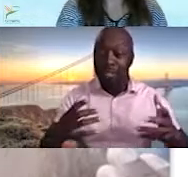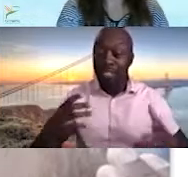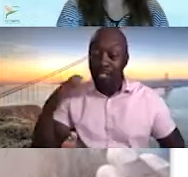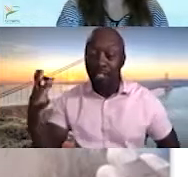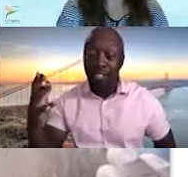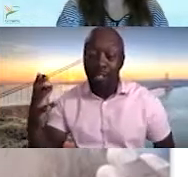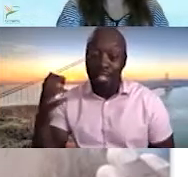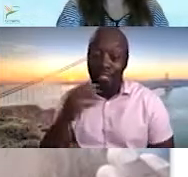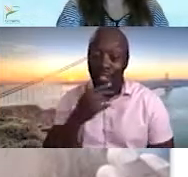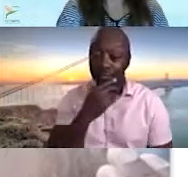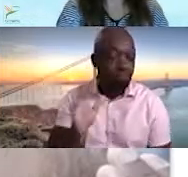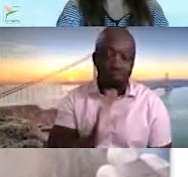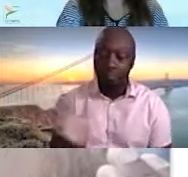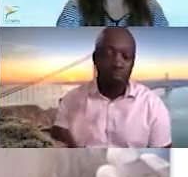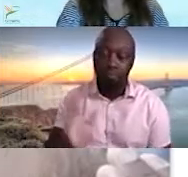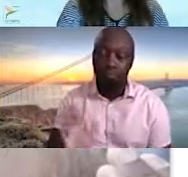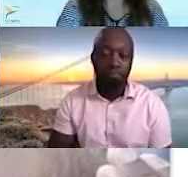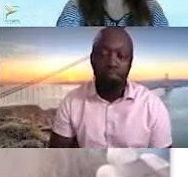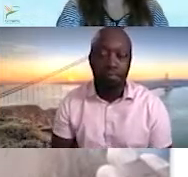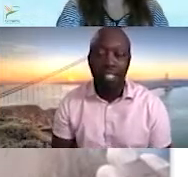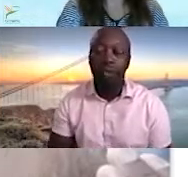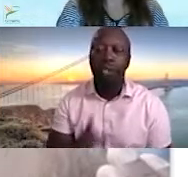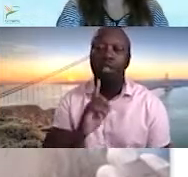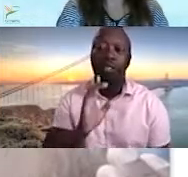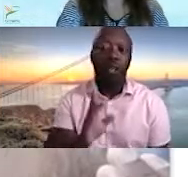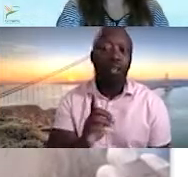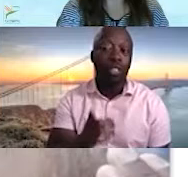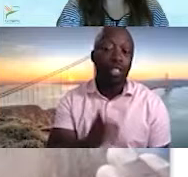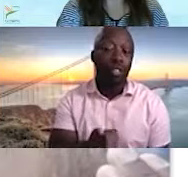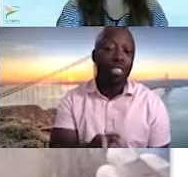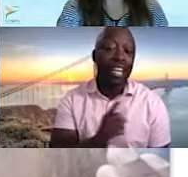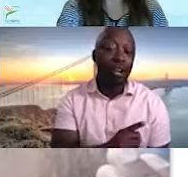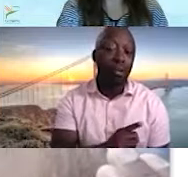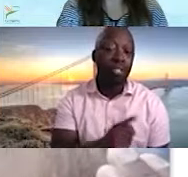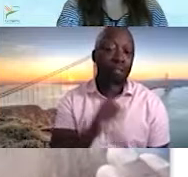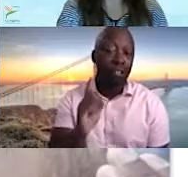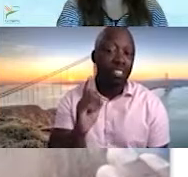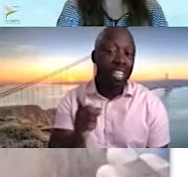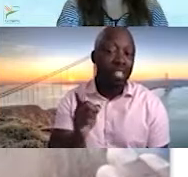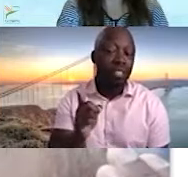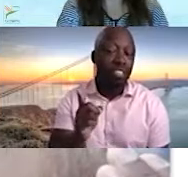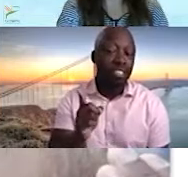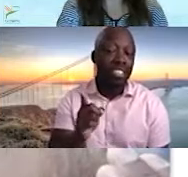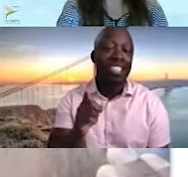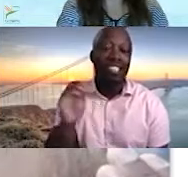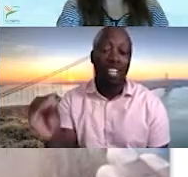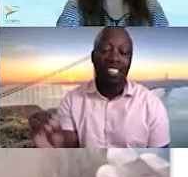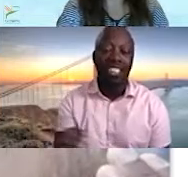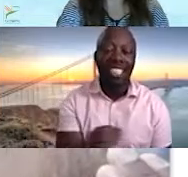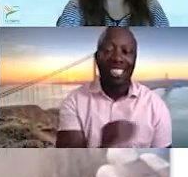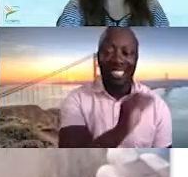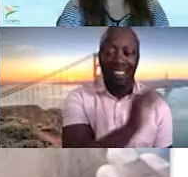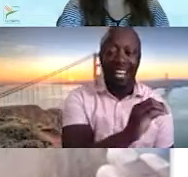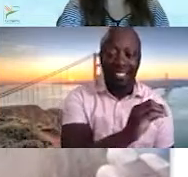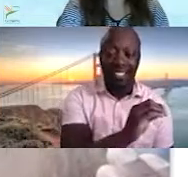baby sign, so they're gonna know ASL. Nope. What you're using at home, the first language, it's